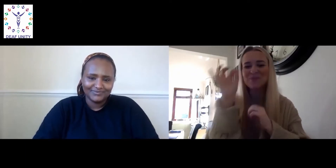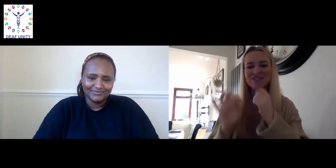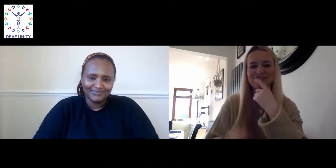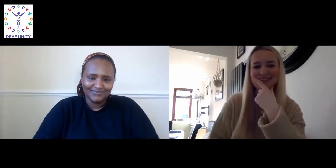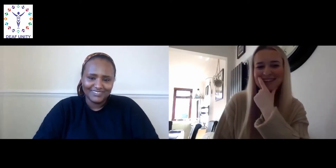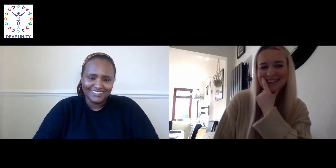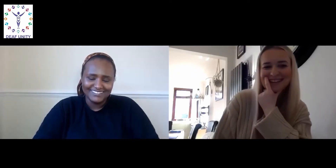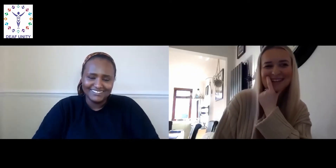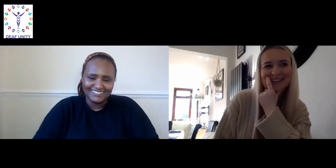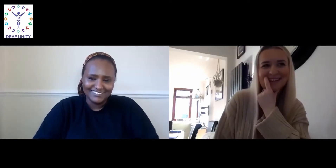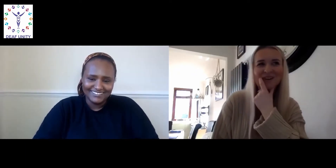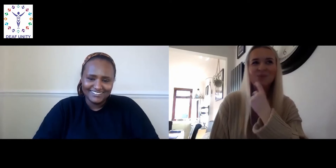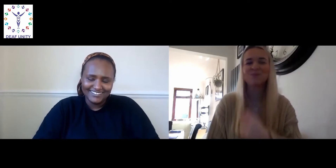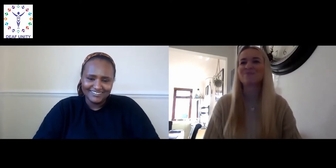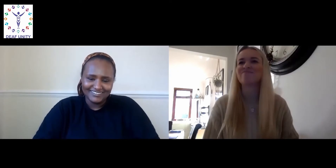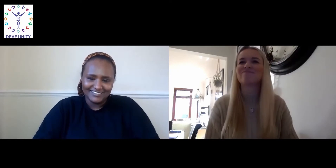Oh, that's a hard question.